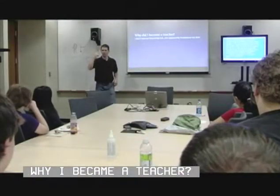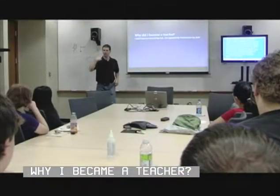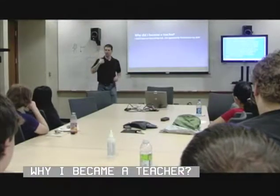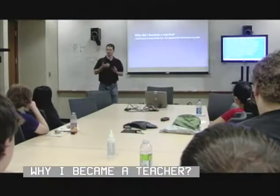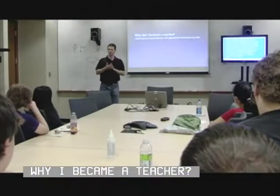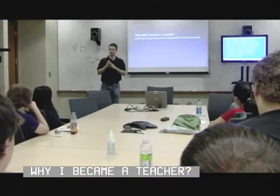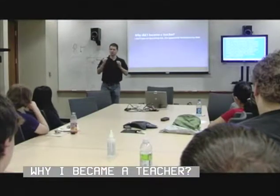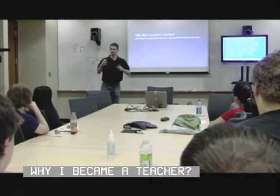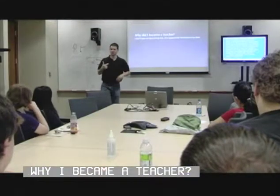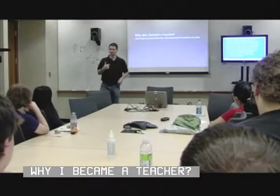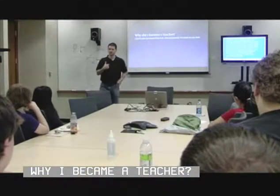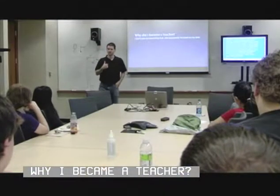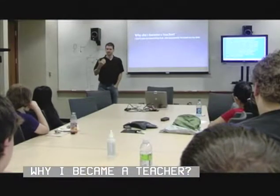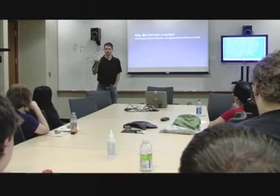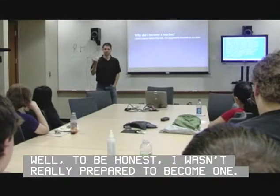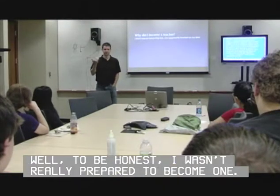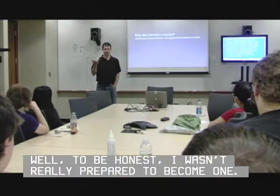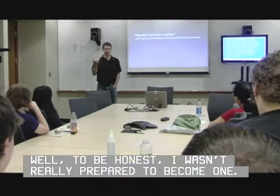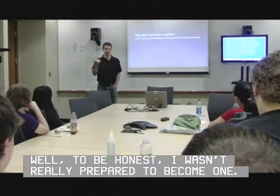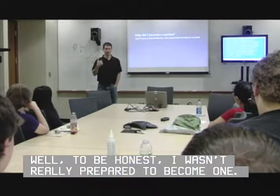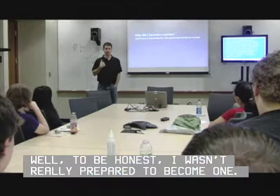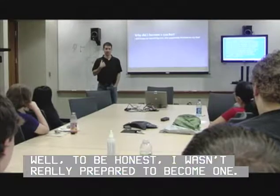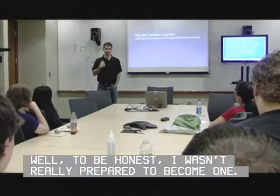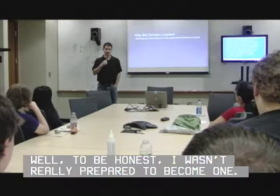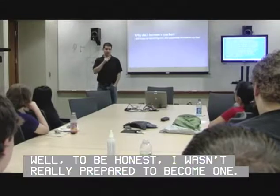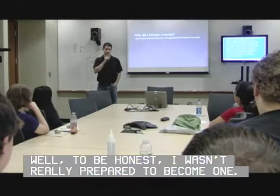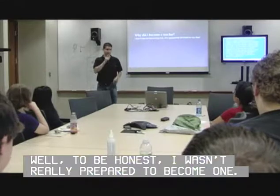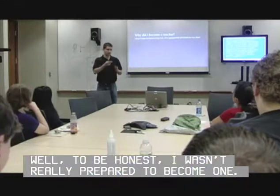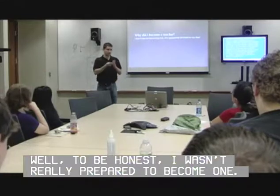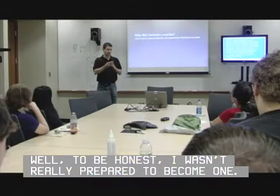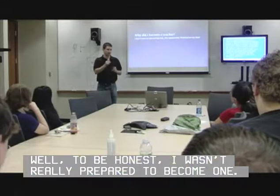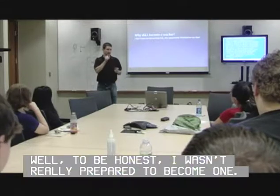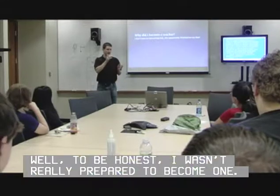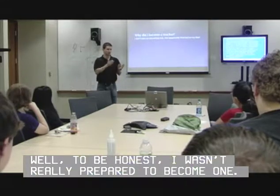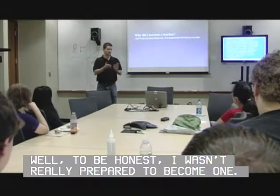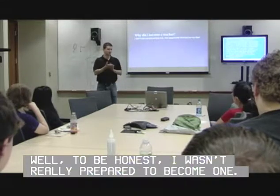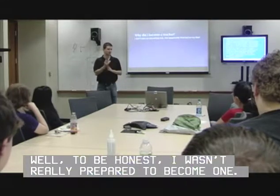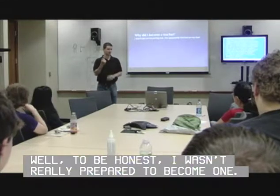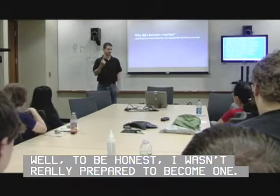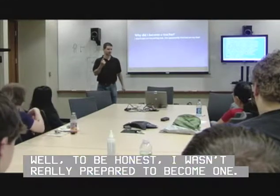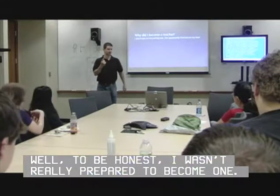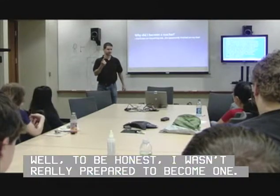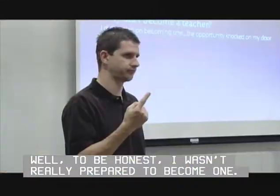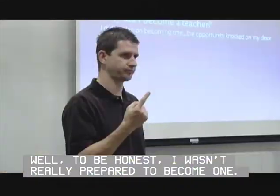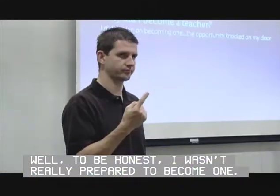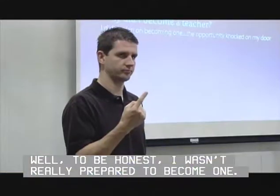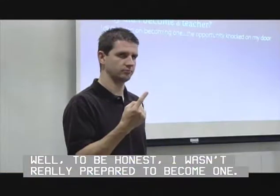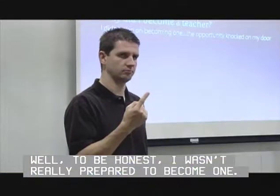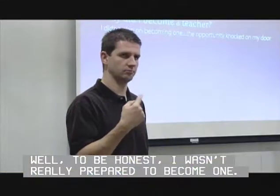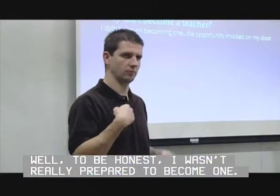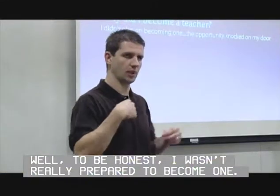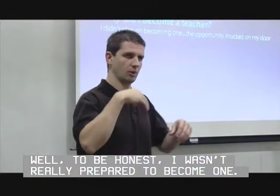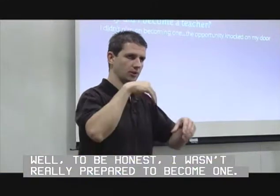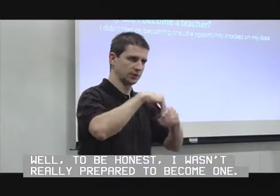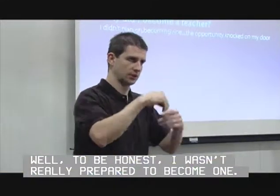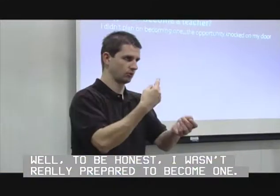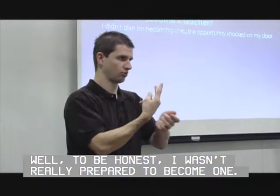Why I became a teacher? Well, to be honest, I wasn't really prepared to become one.